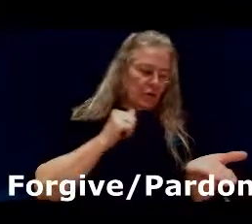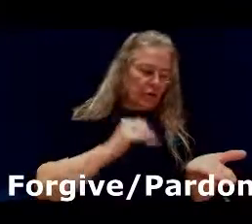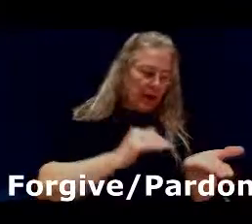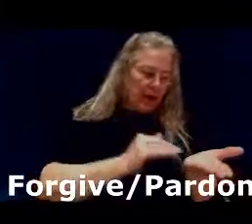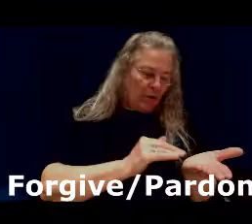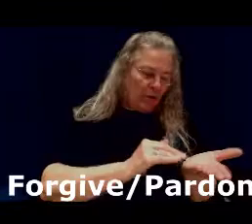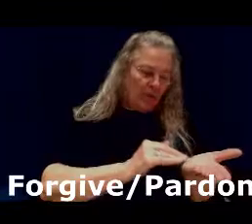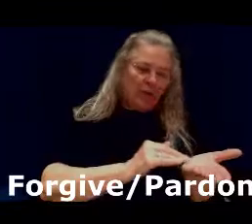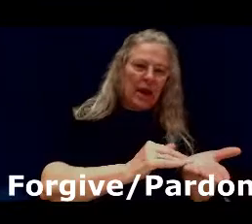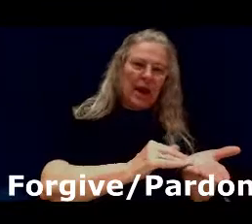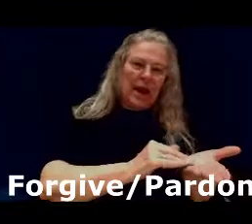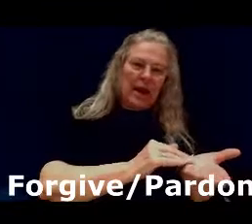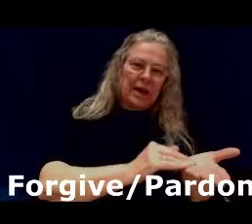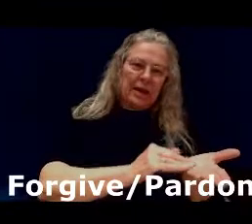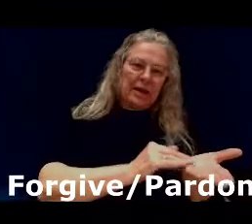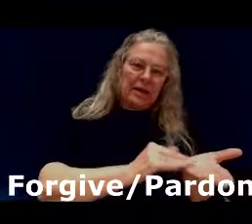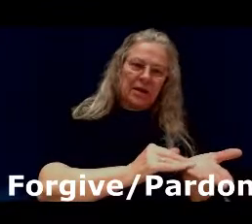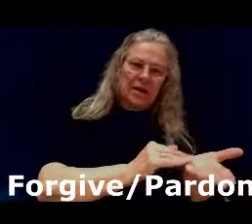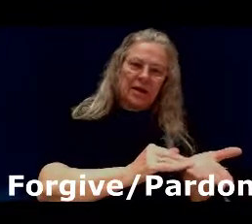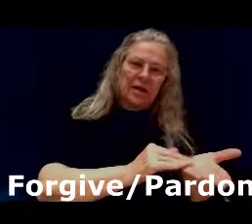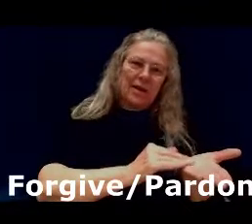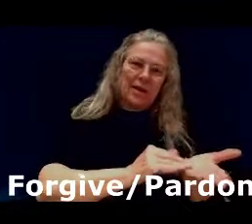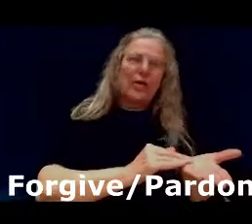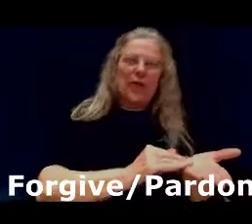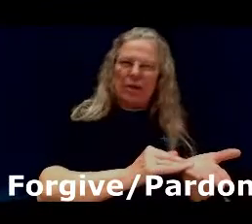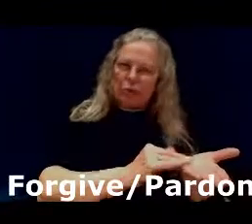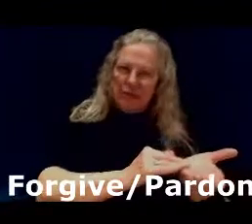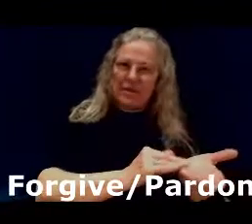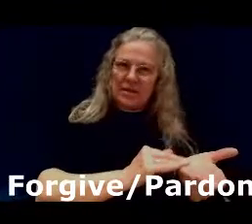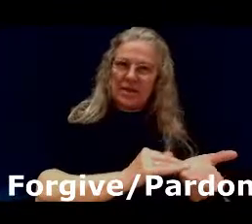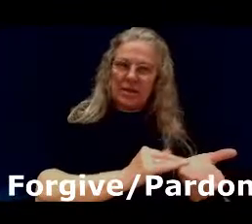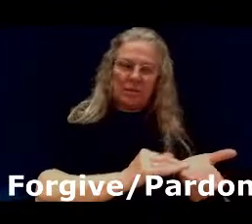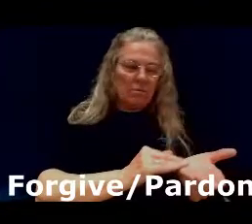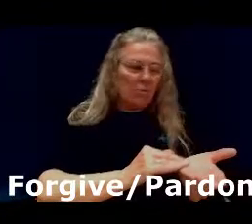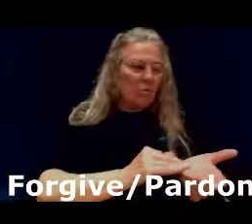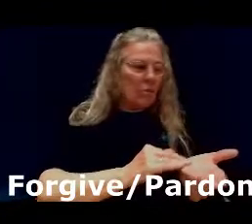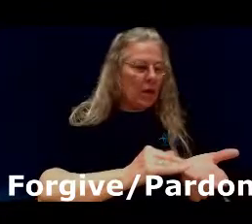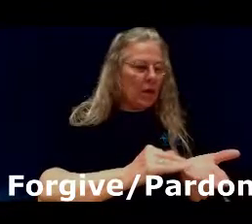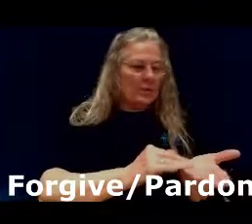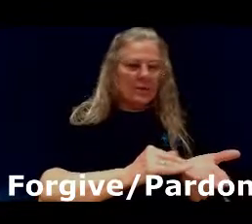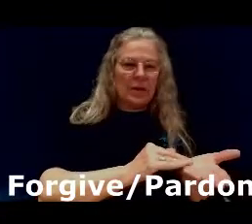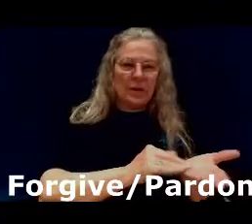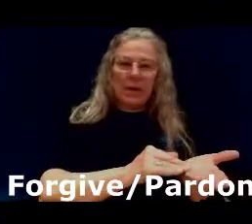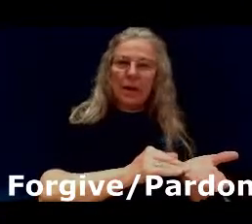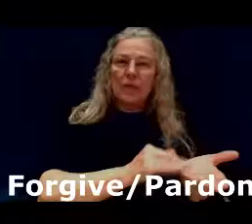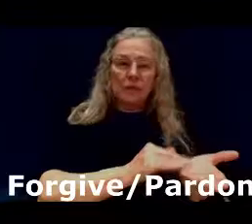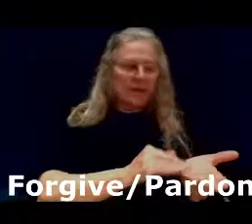your hand over and it is like you're erasing what has been done or